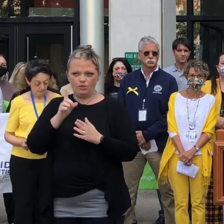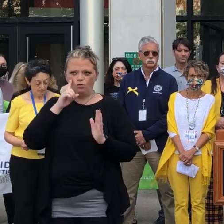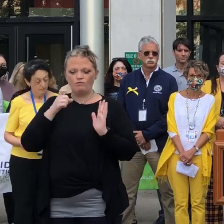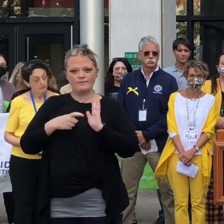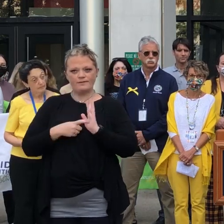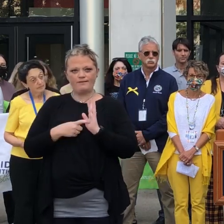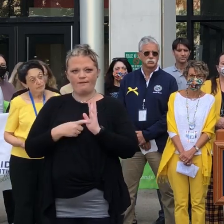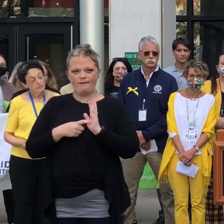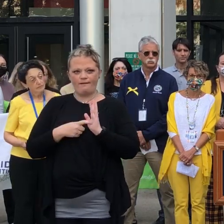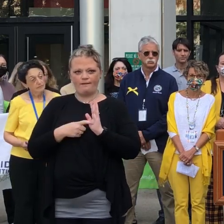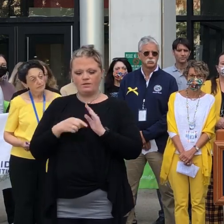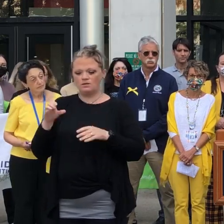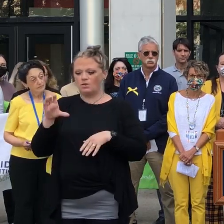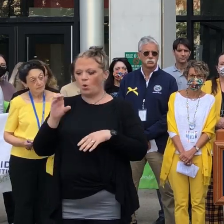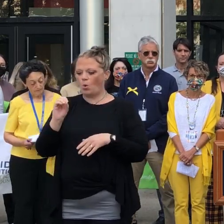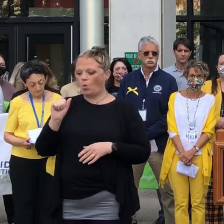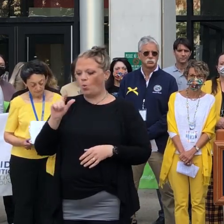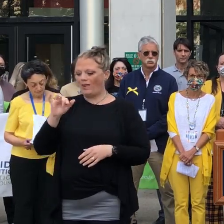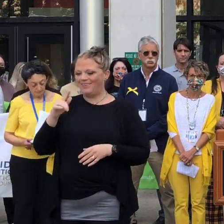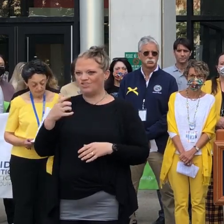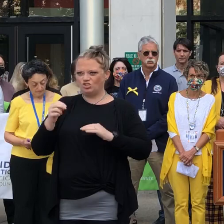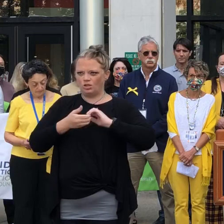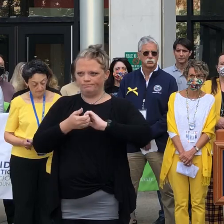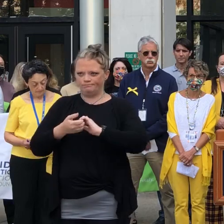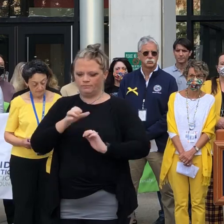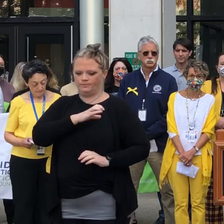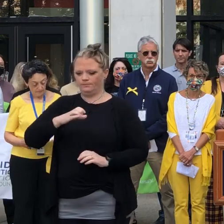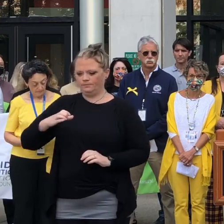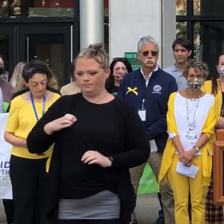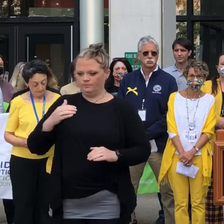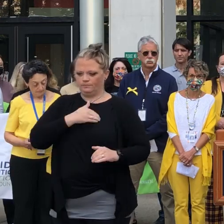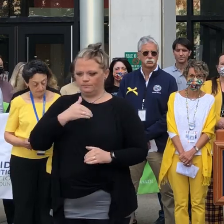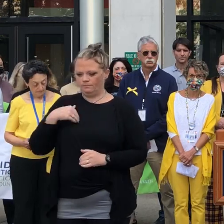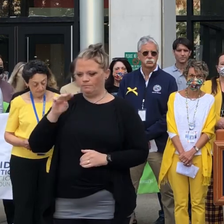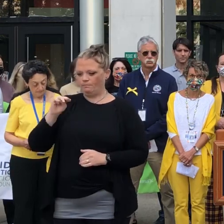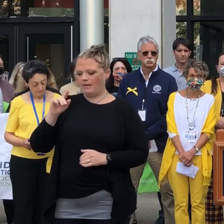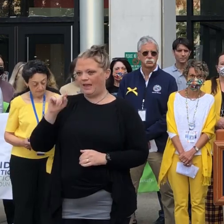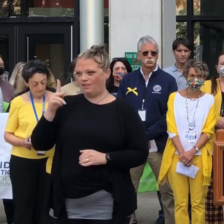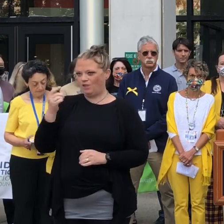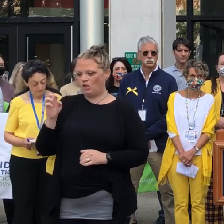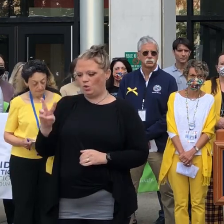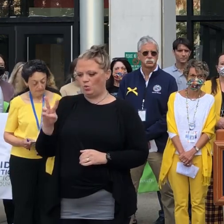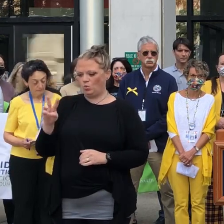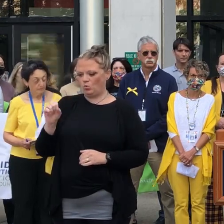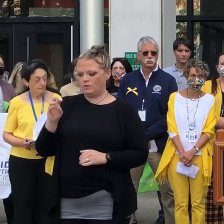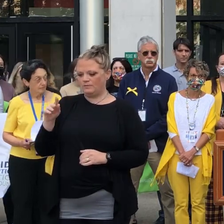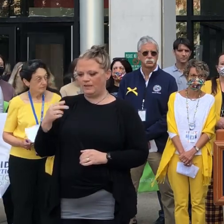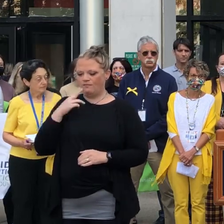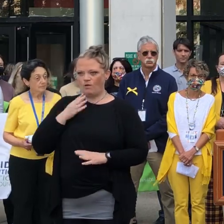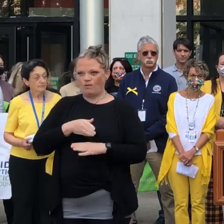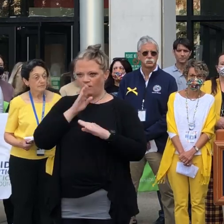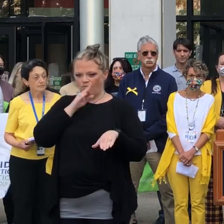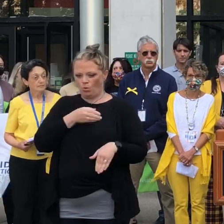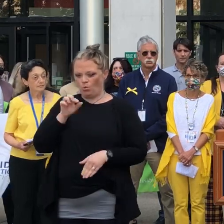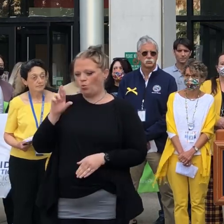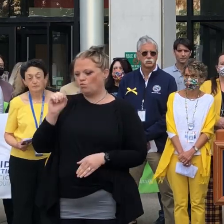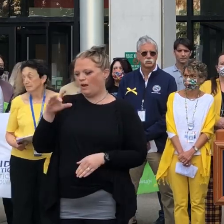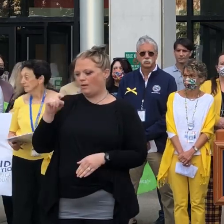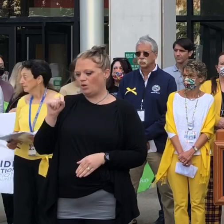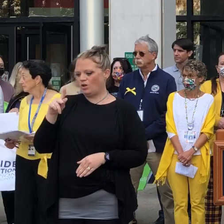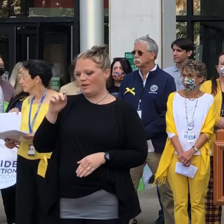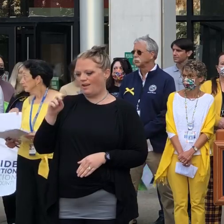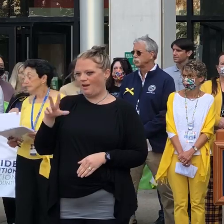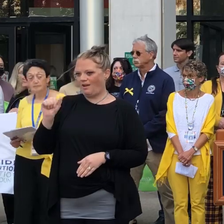recognize our Coalition Executive Committee members, Matthew Smith from Prevention Focus, Robert Canada